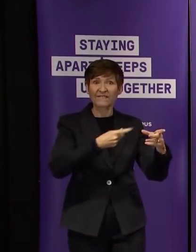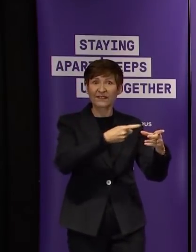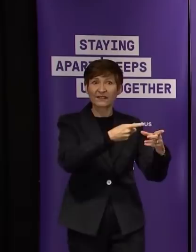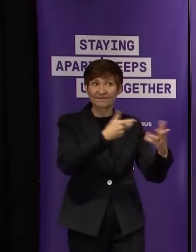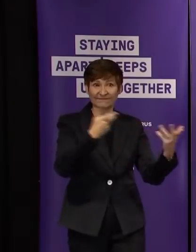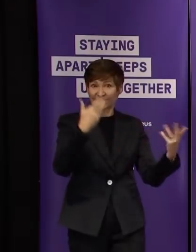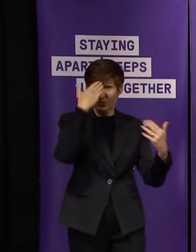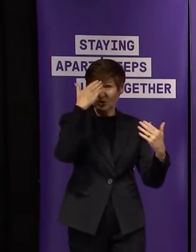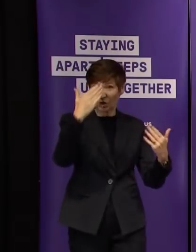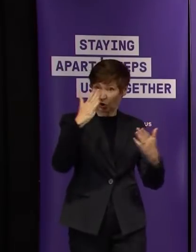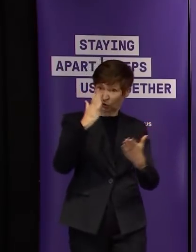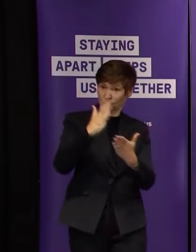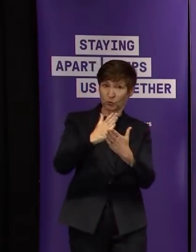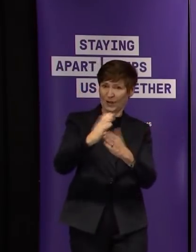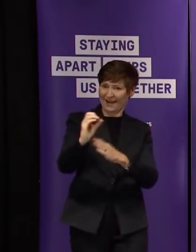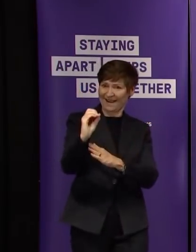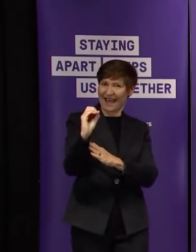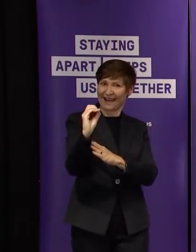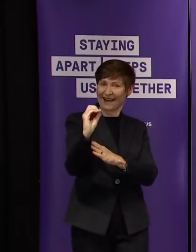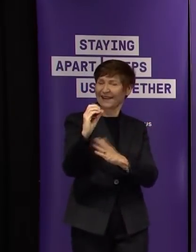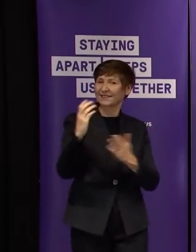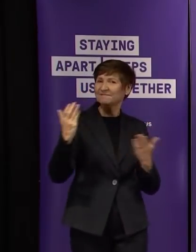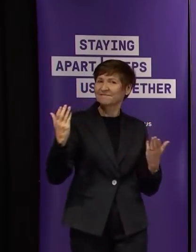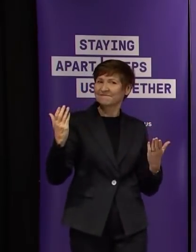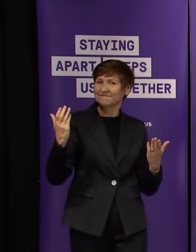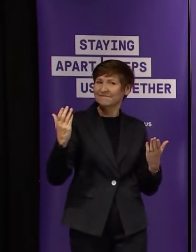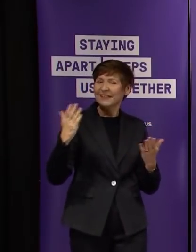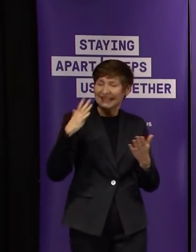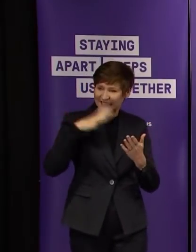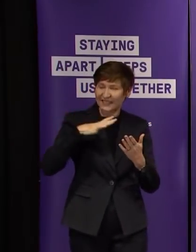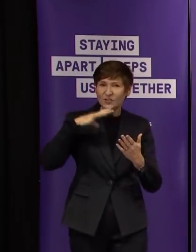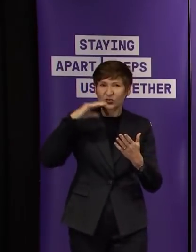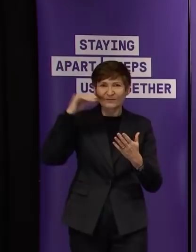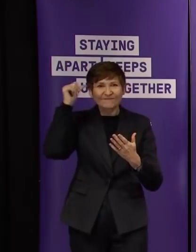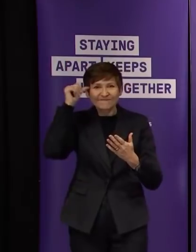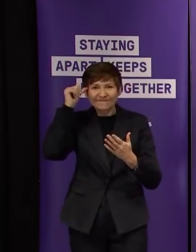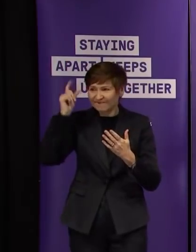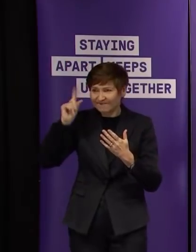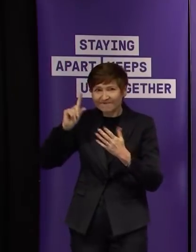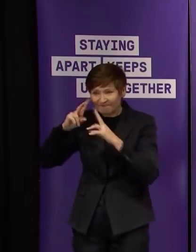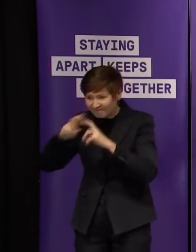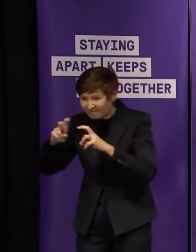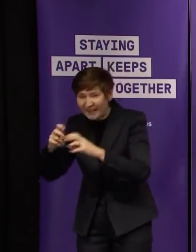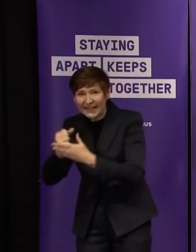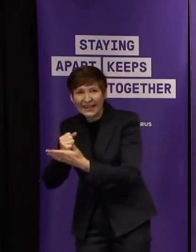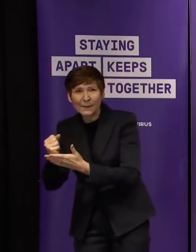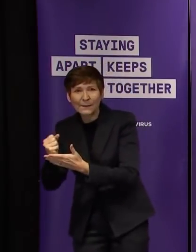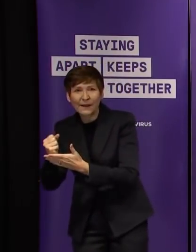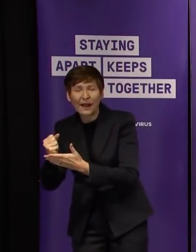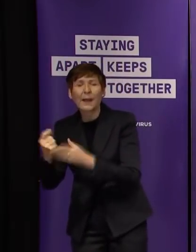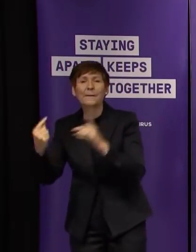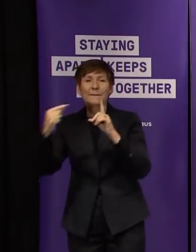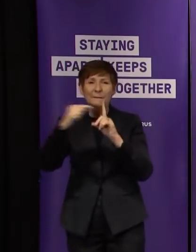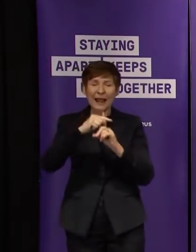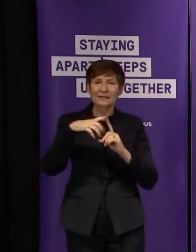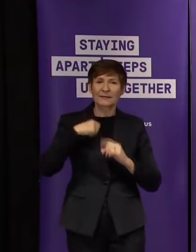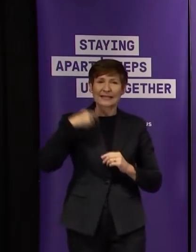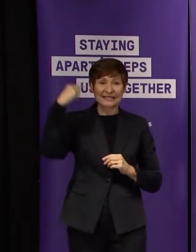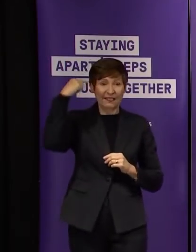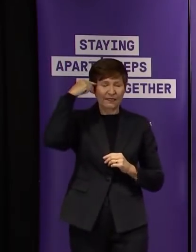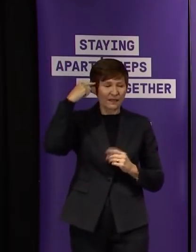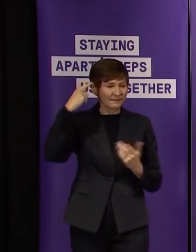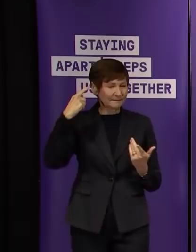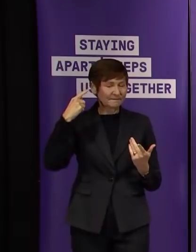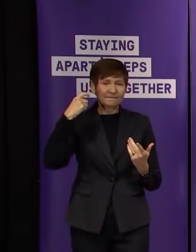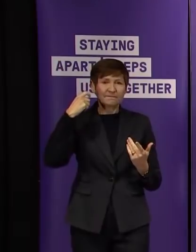and we're confident and the modelling supports the fact that we can, we'll also use some common sense. If your 14-day average was going along well and